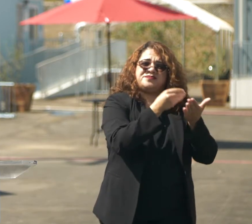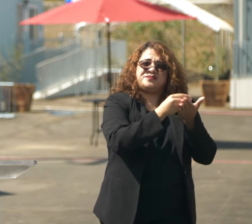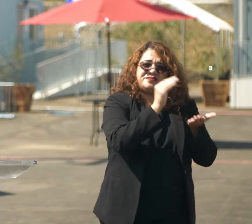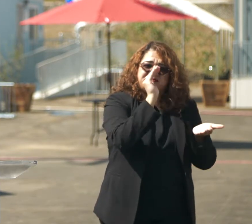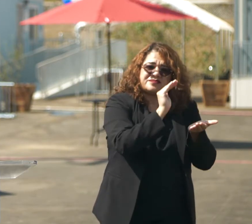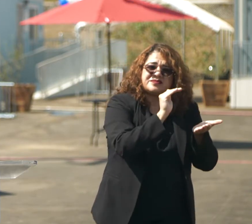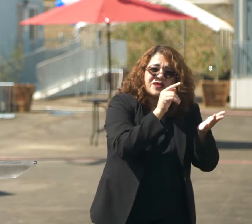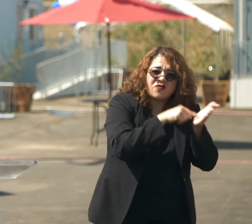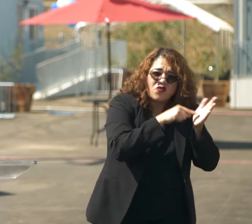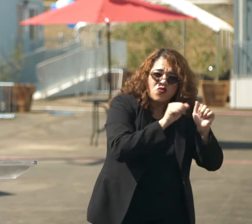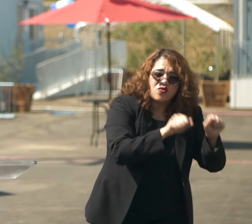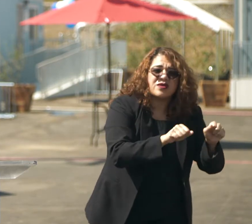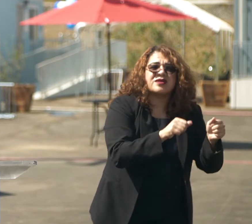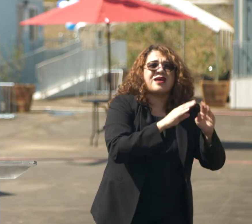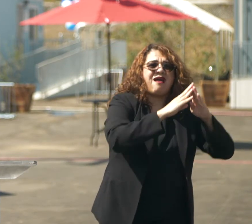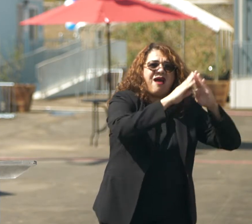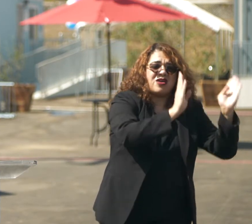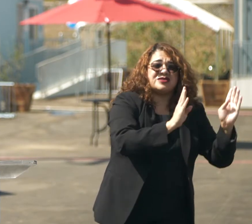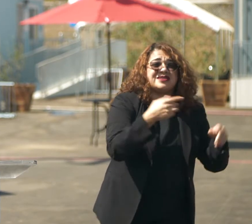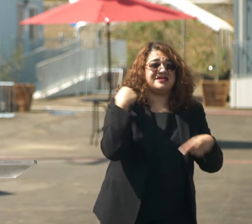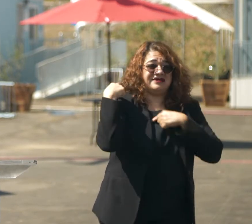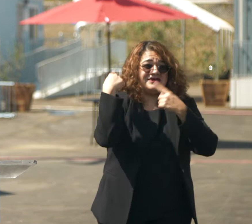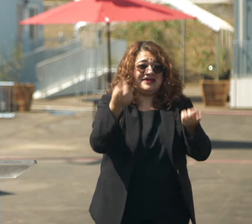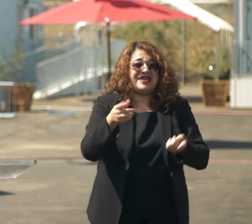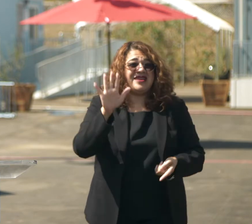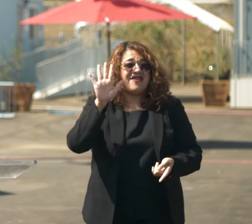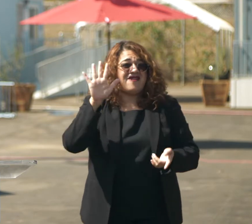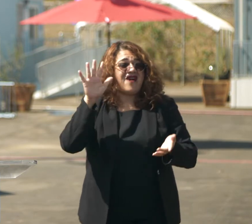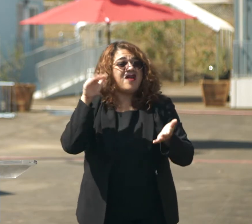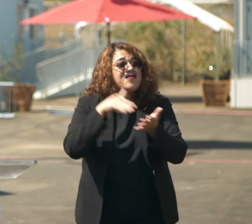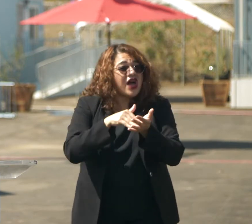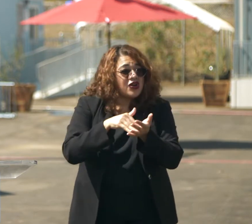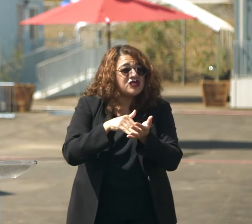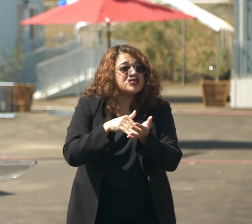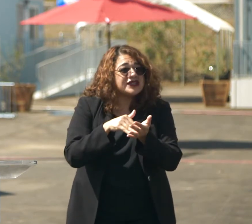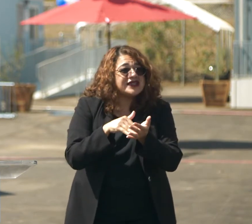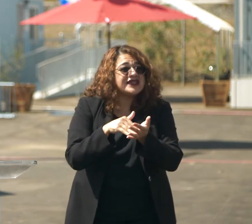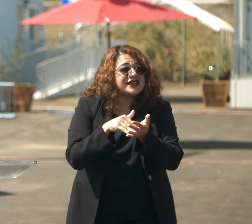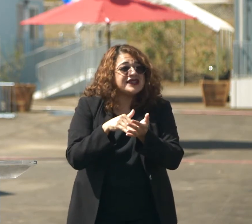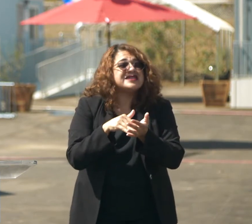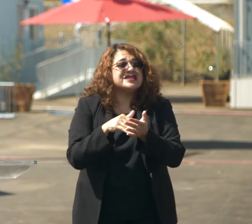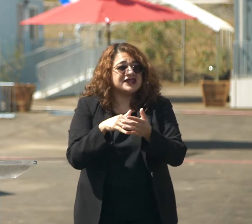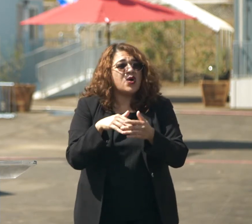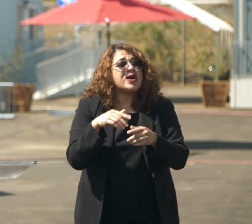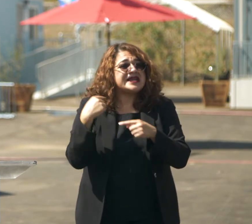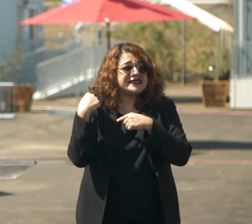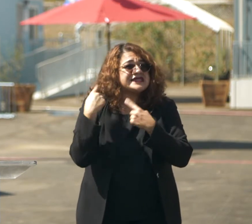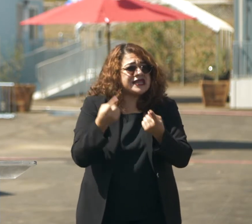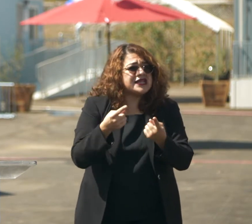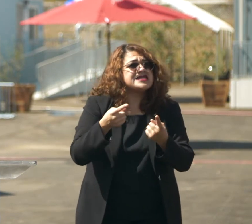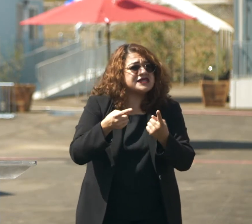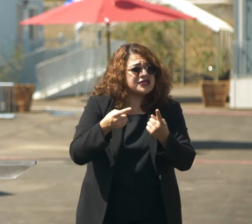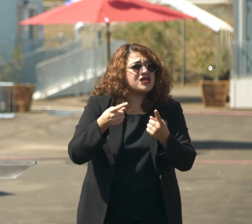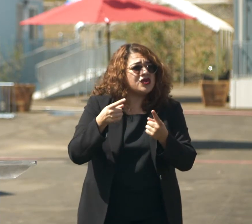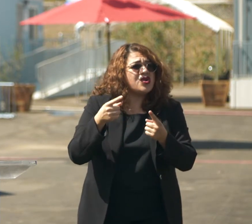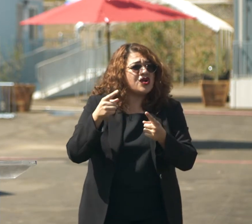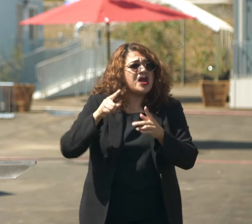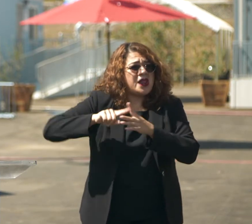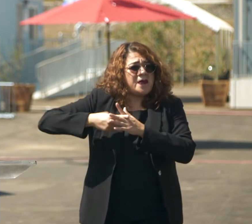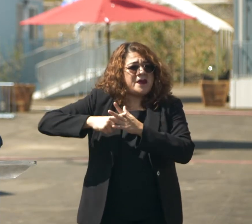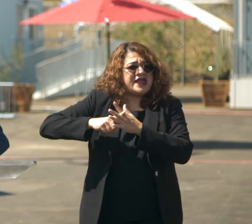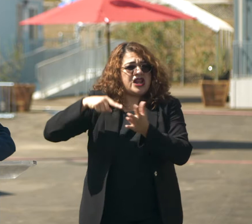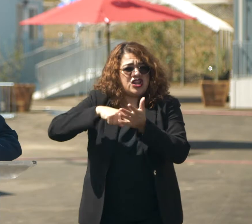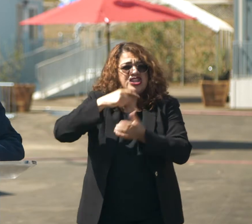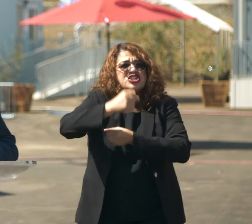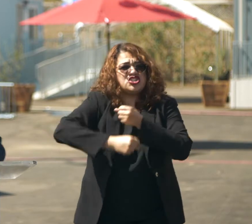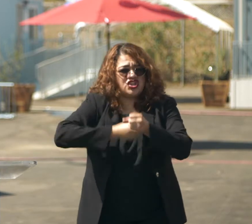which is amazing to believe, we have housed more than 5,000 individuals experiencing homelessness. That's an average of about 1,000